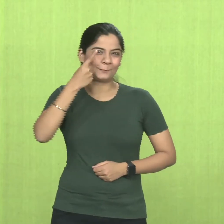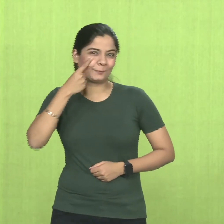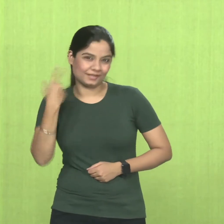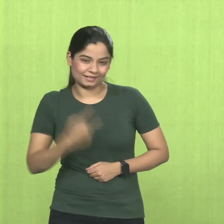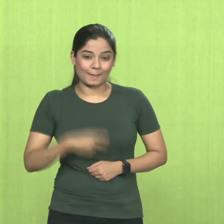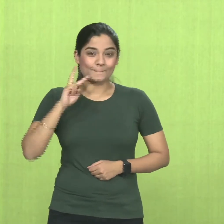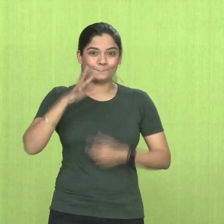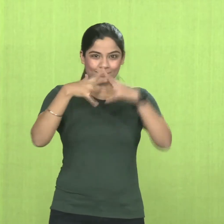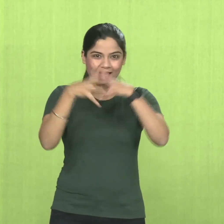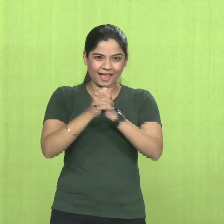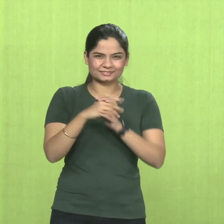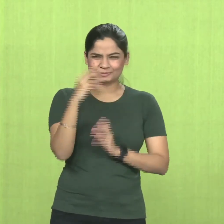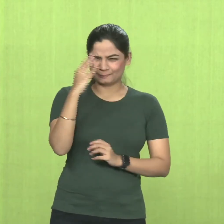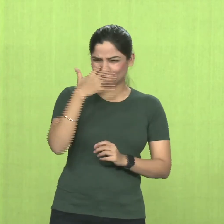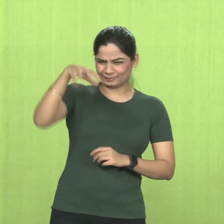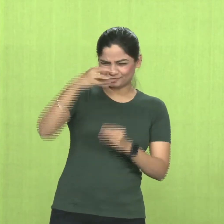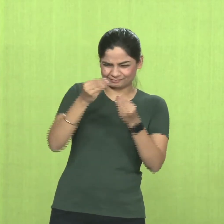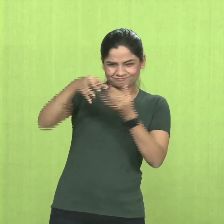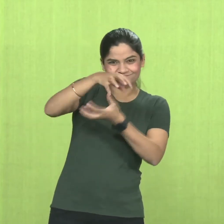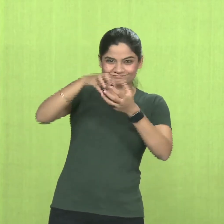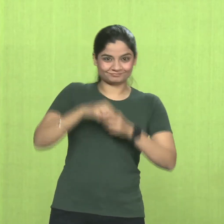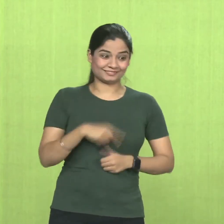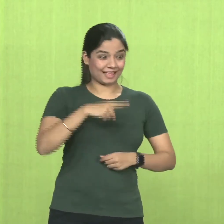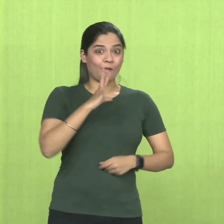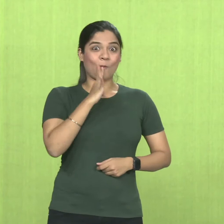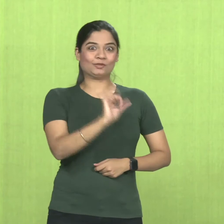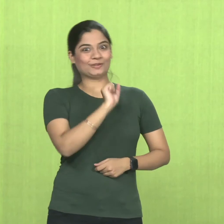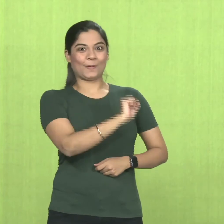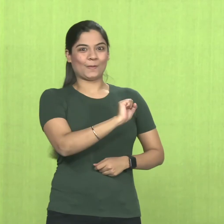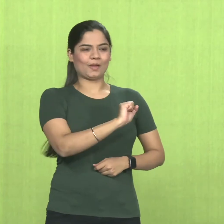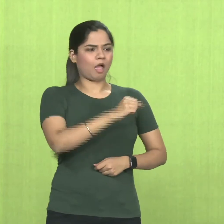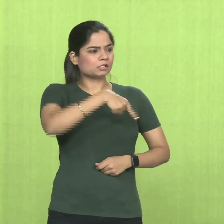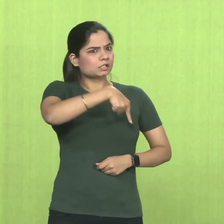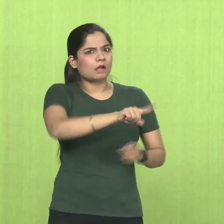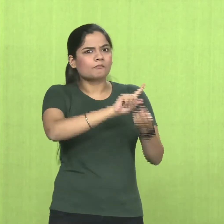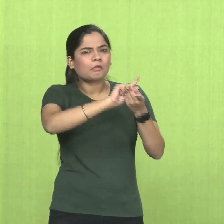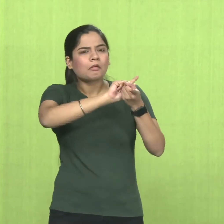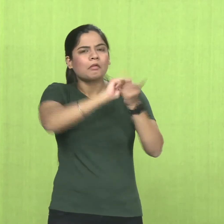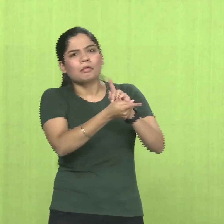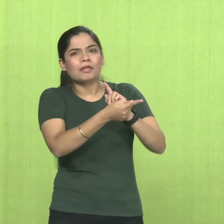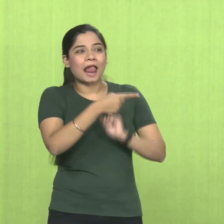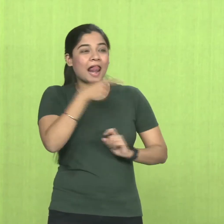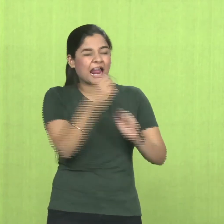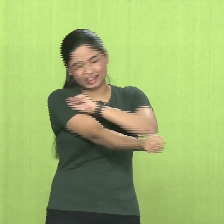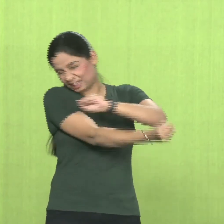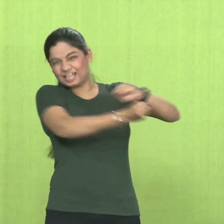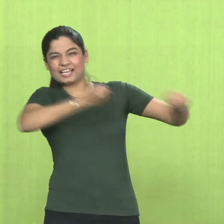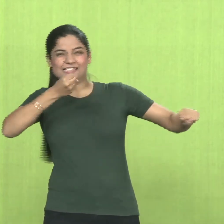mango is yellow, onions are pink. But sometimes we see that the color of the product is not looking